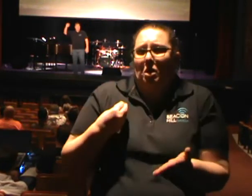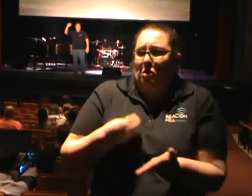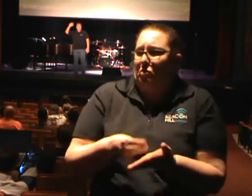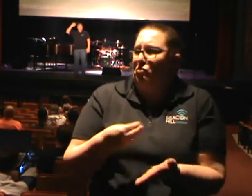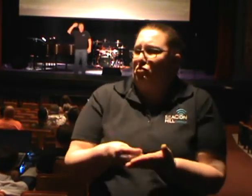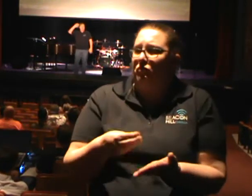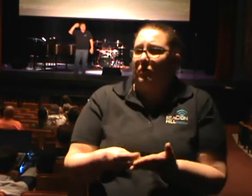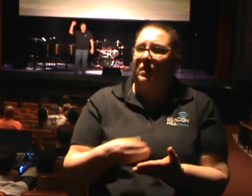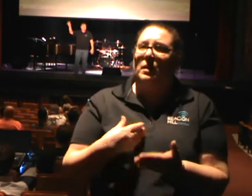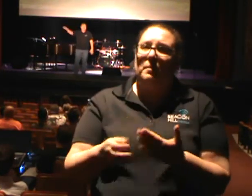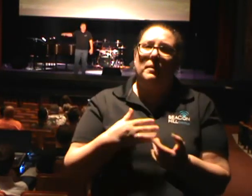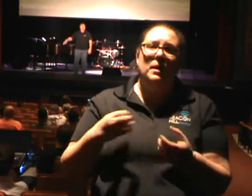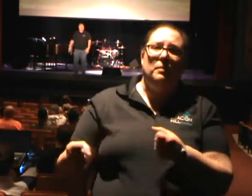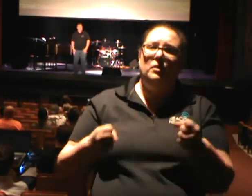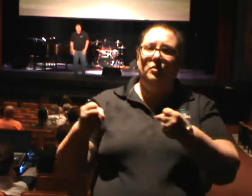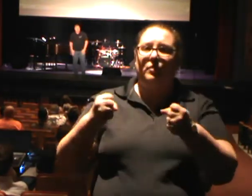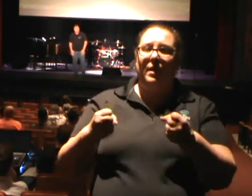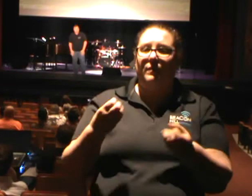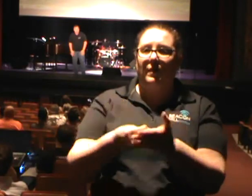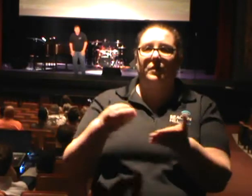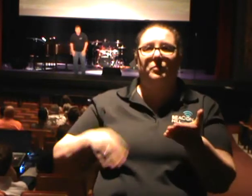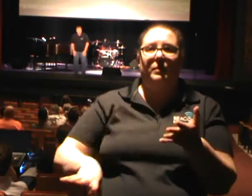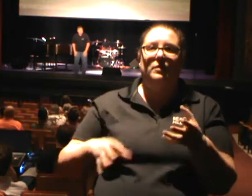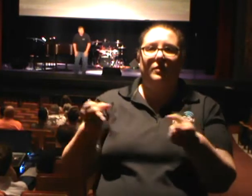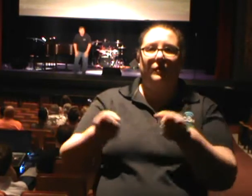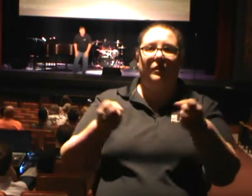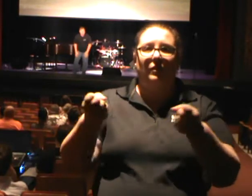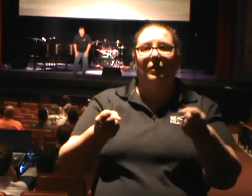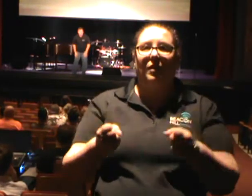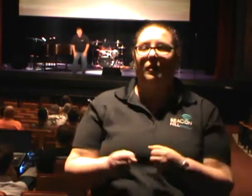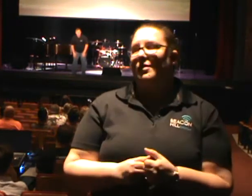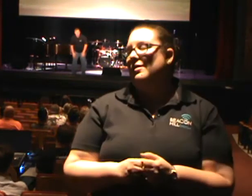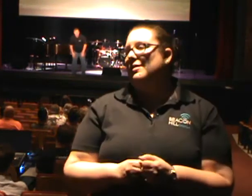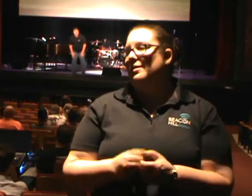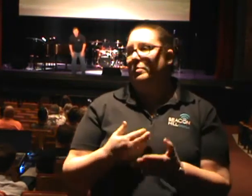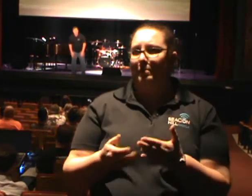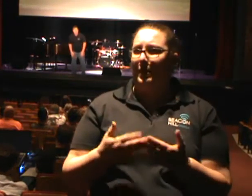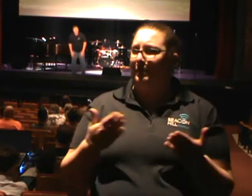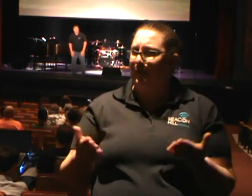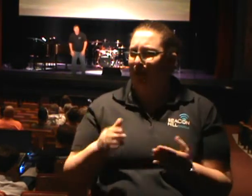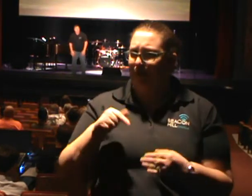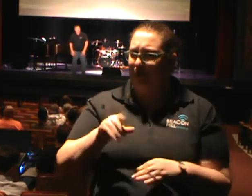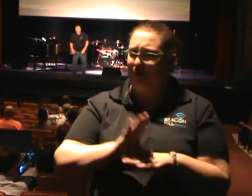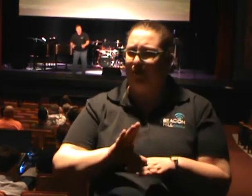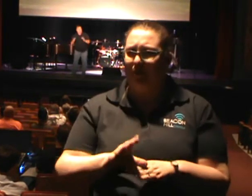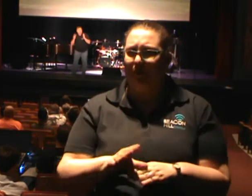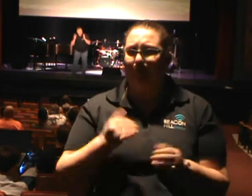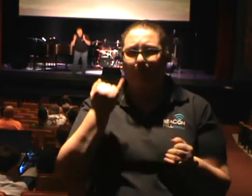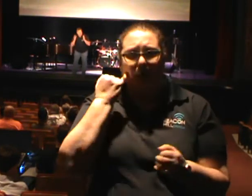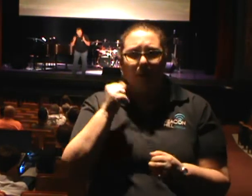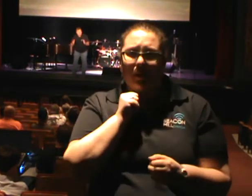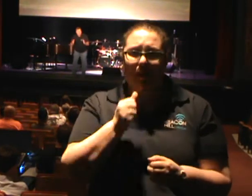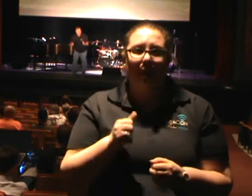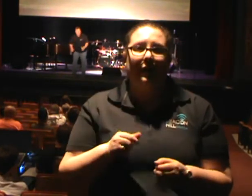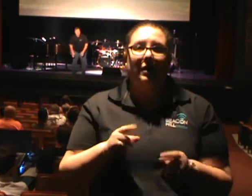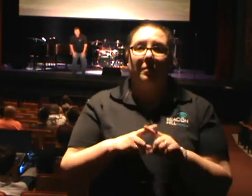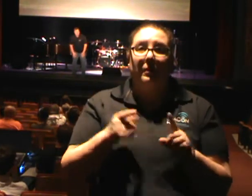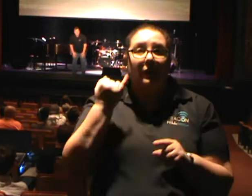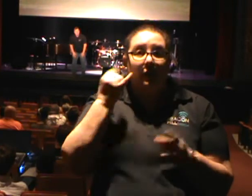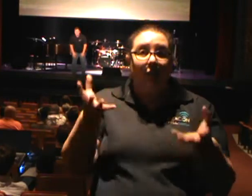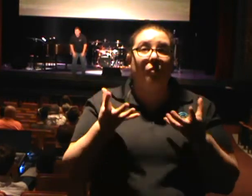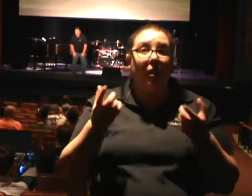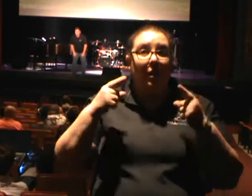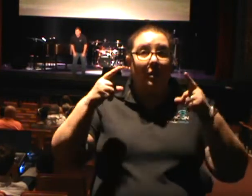may be driving a Maserati. I doubt so in this congregation, but maybe you are. But if you want to have an abundant